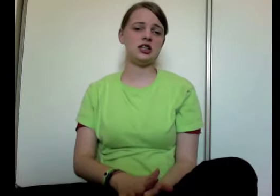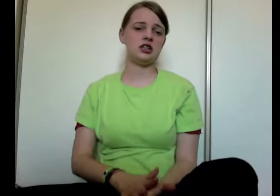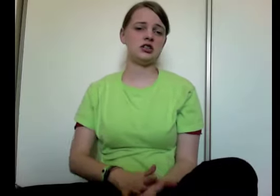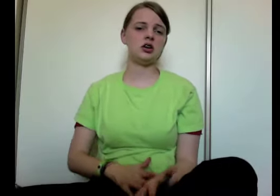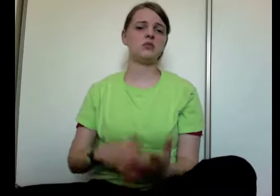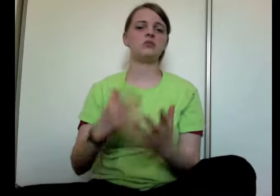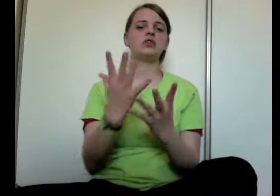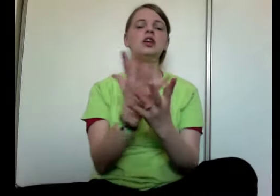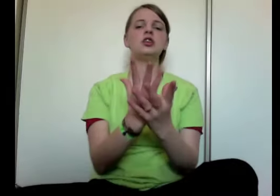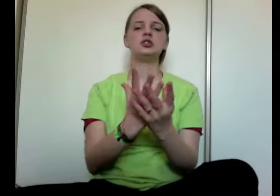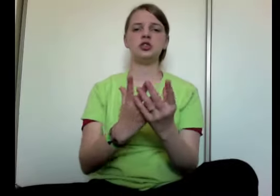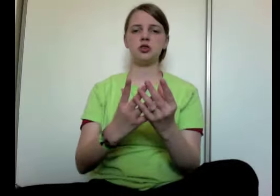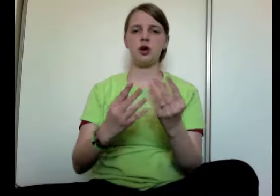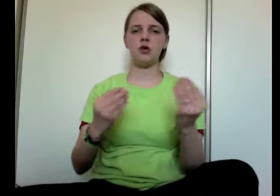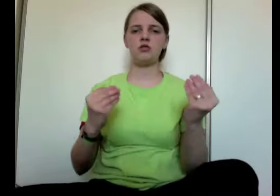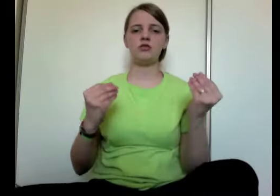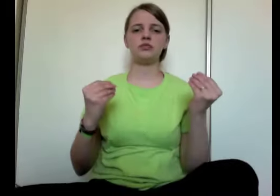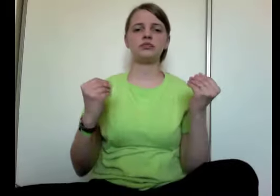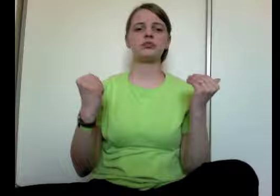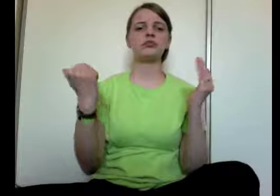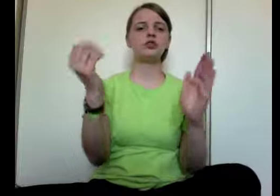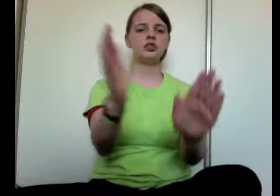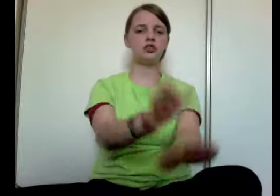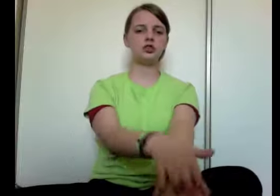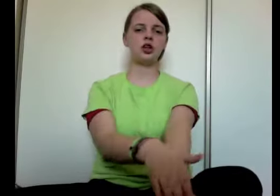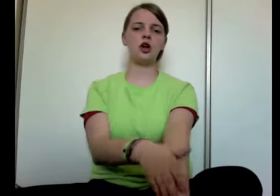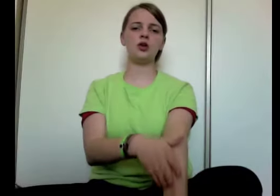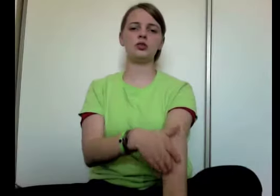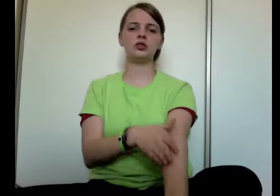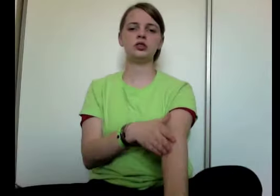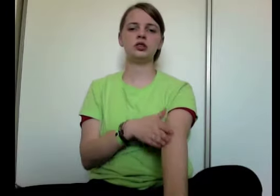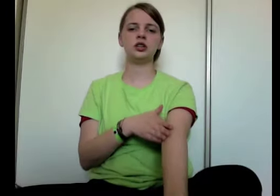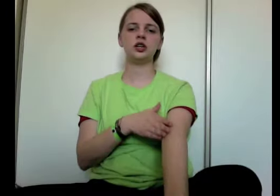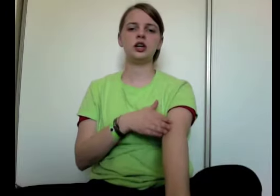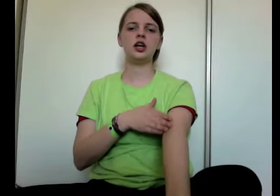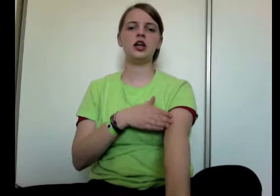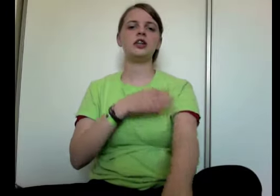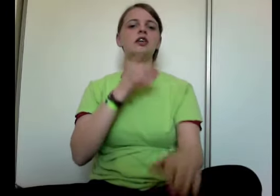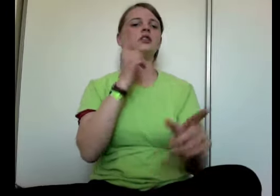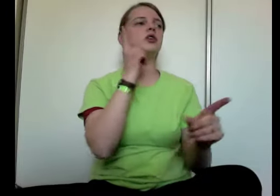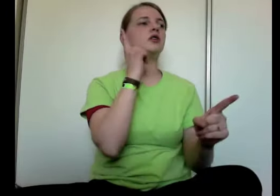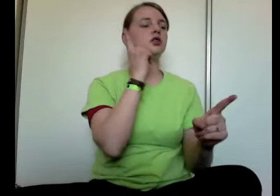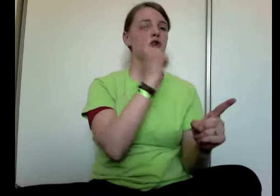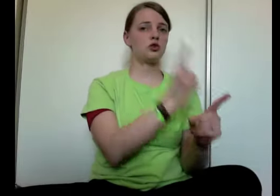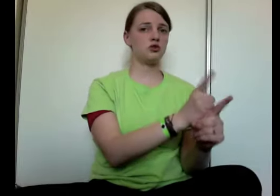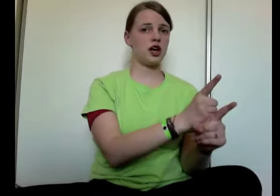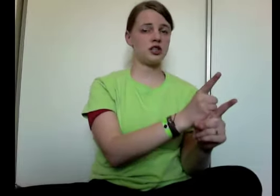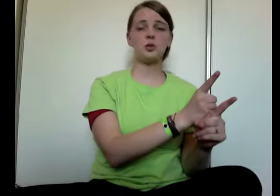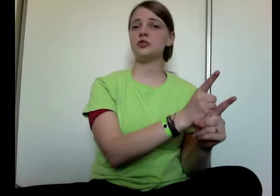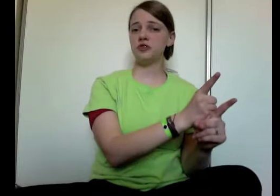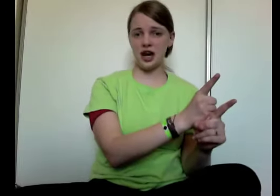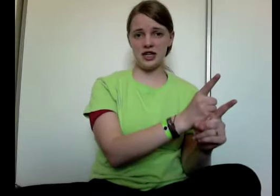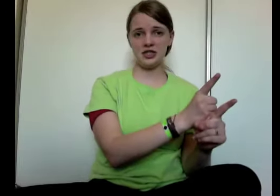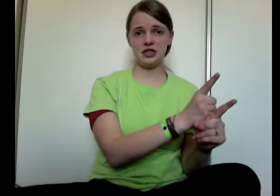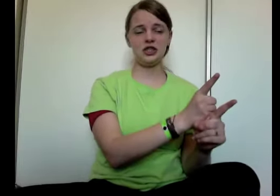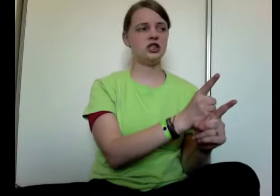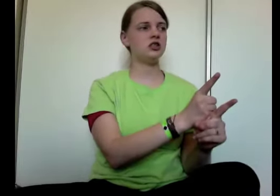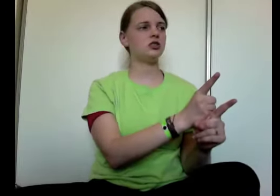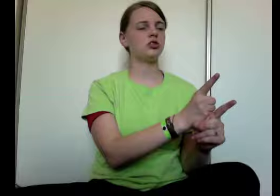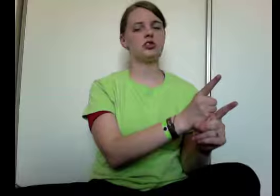is dissolve, slow, and then correct or right is on your